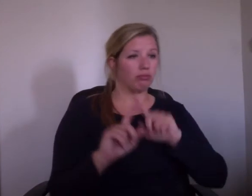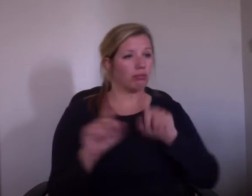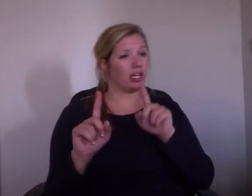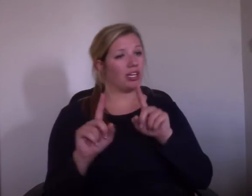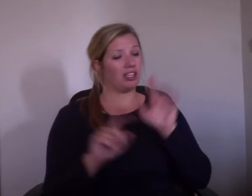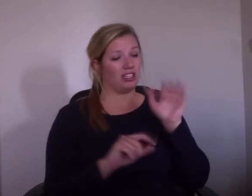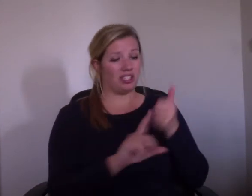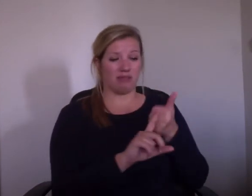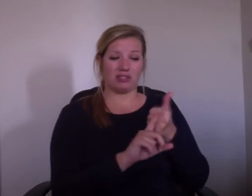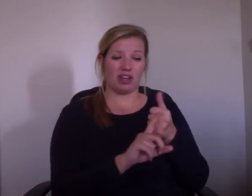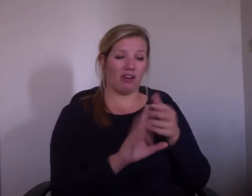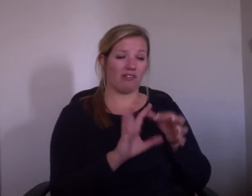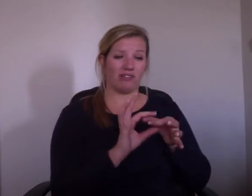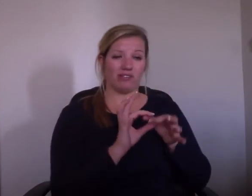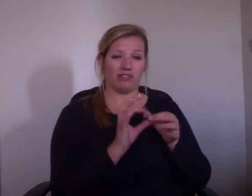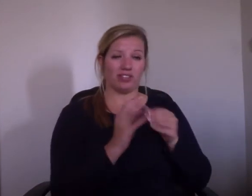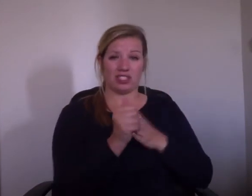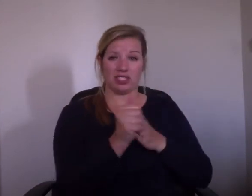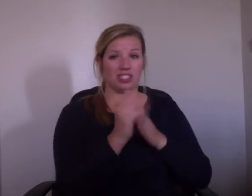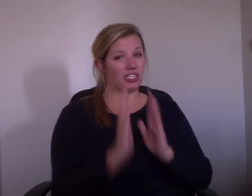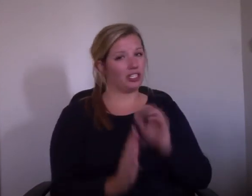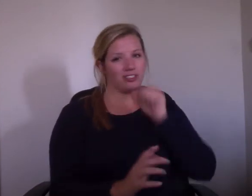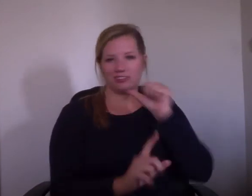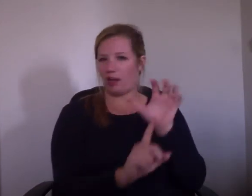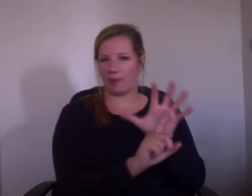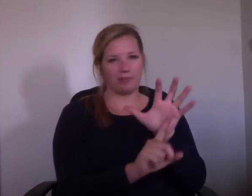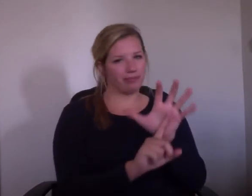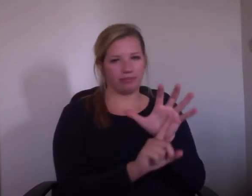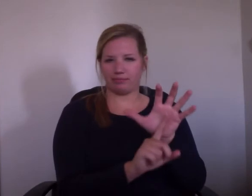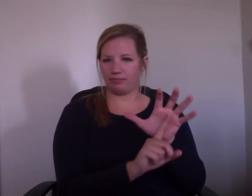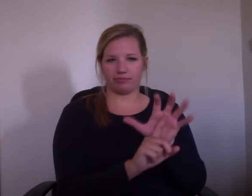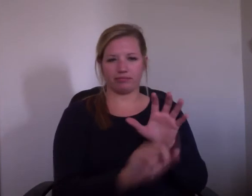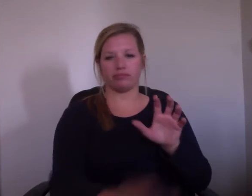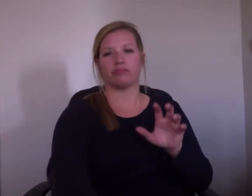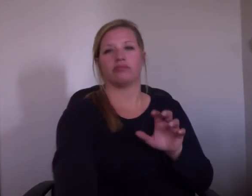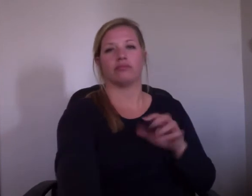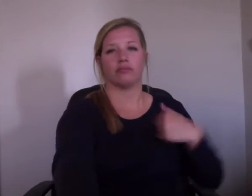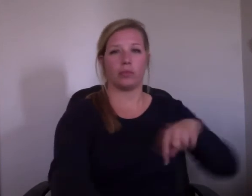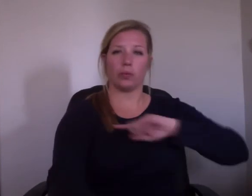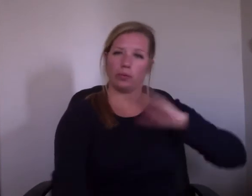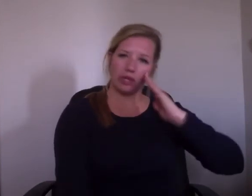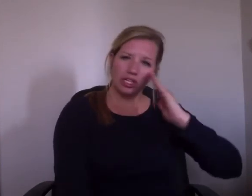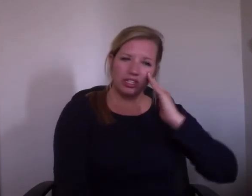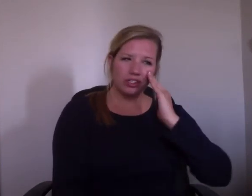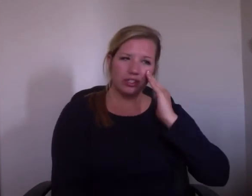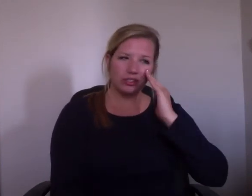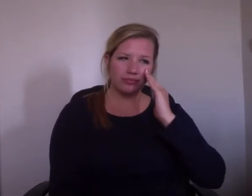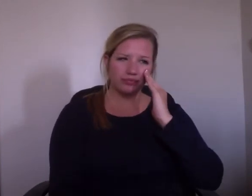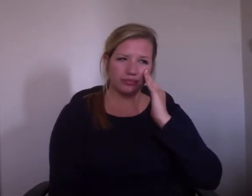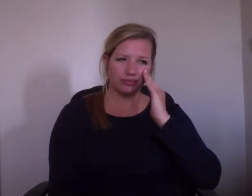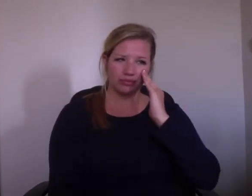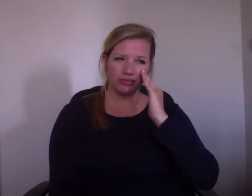However, as we know from the Cold War and the philosophy and the strategy of U.S. policy during the Cold War, we